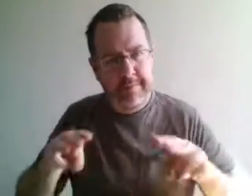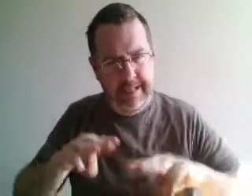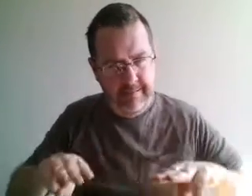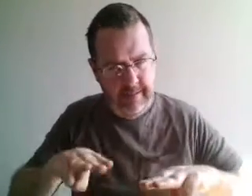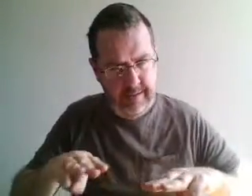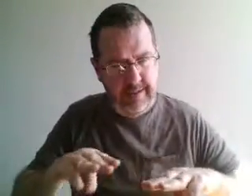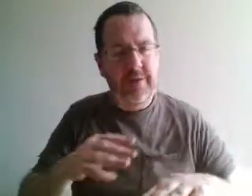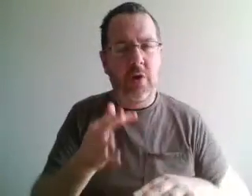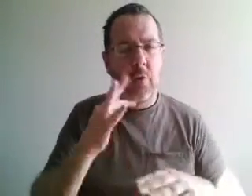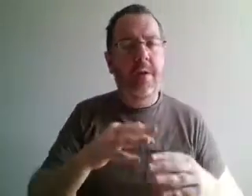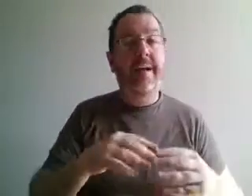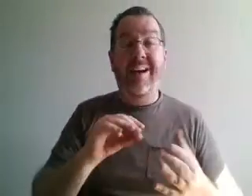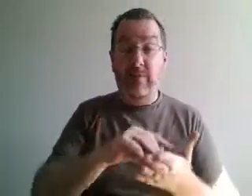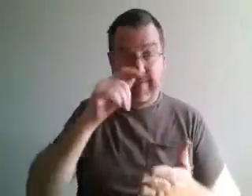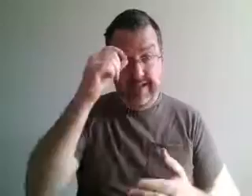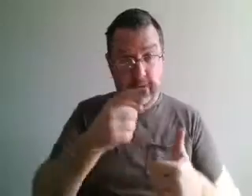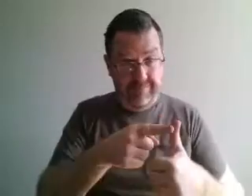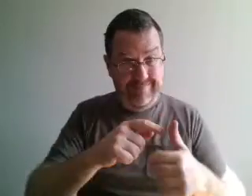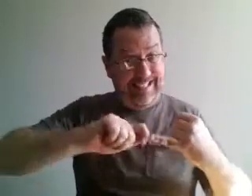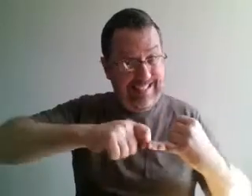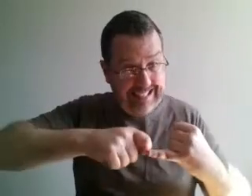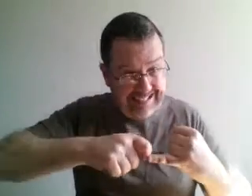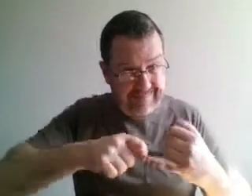contact trace, and then isolate those who are positive.